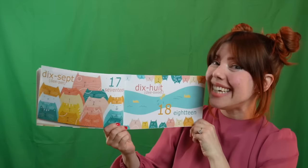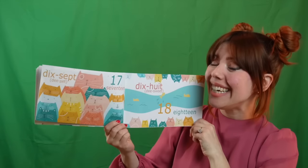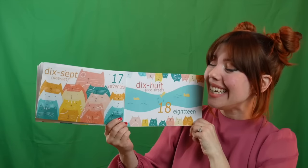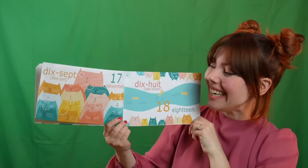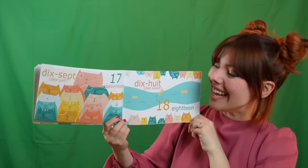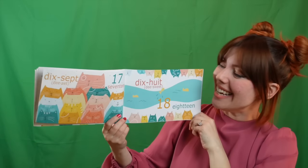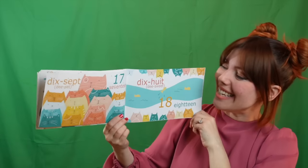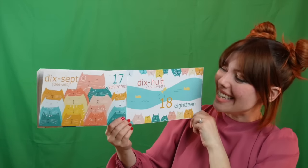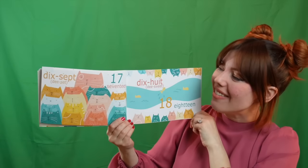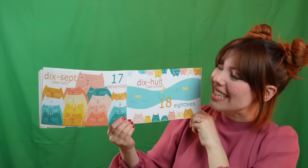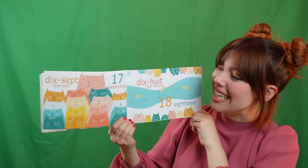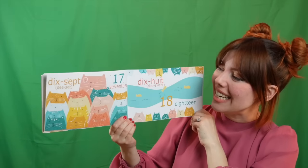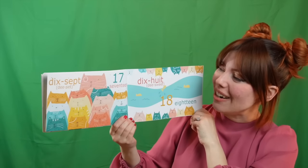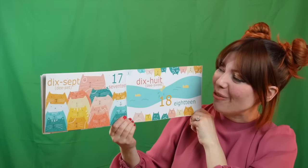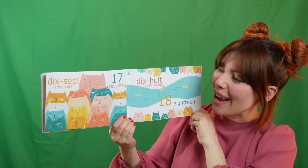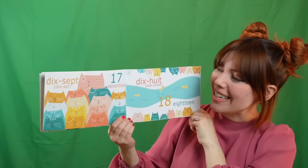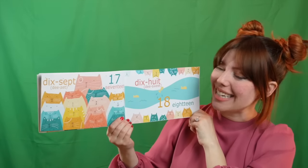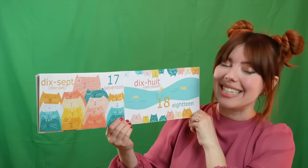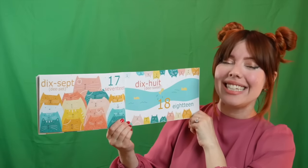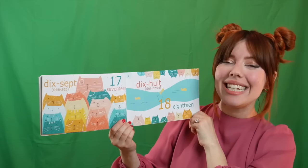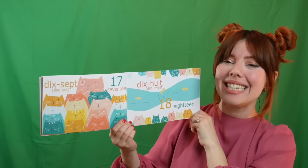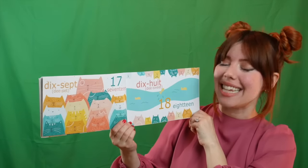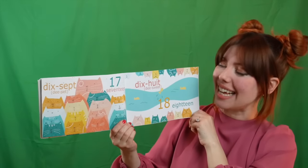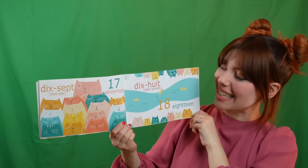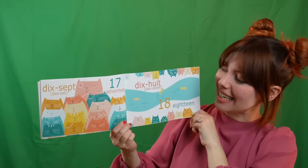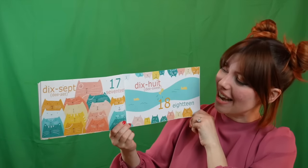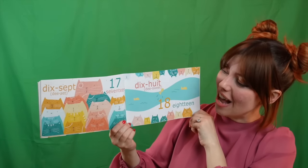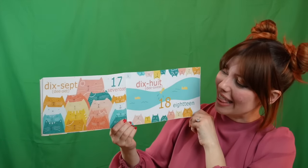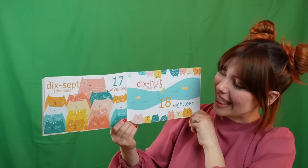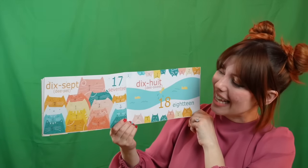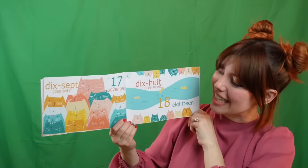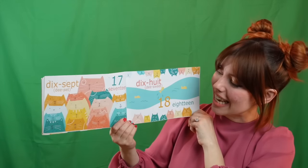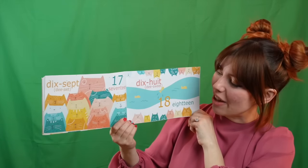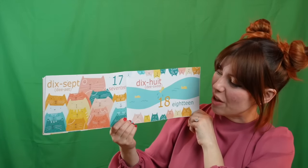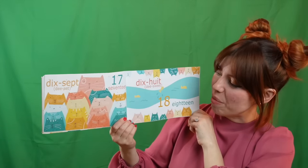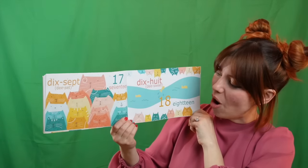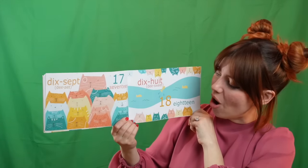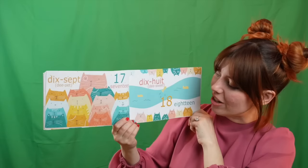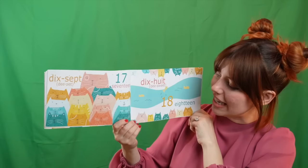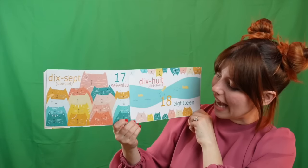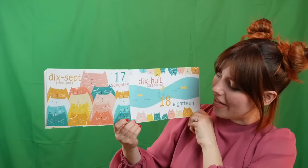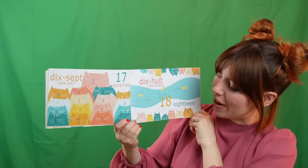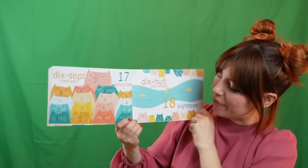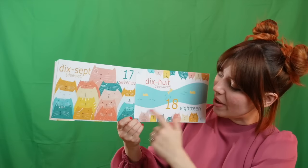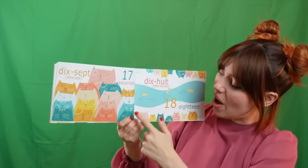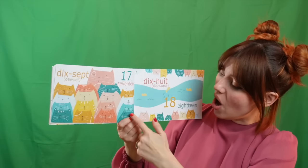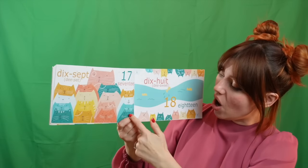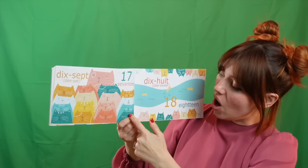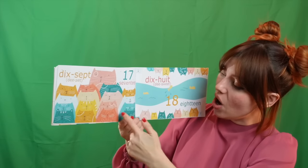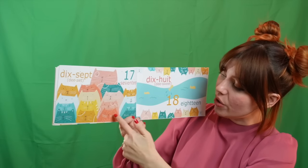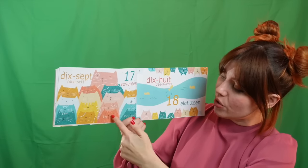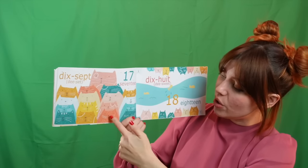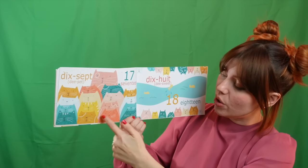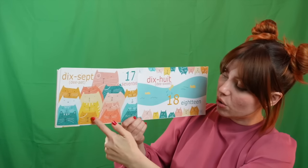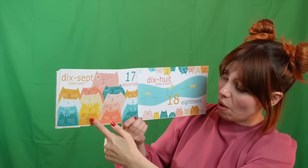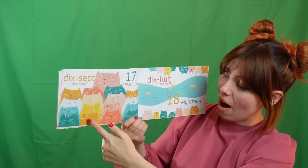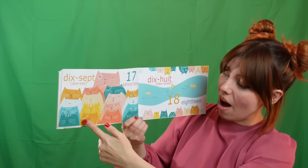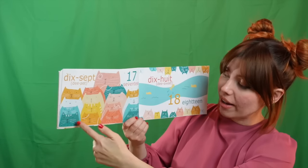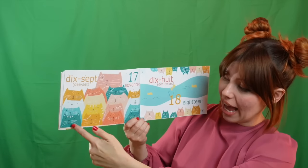17. 17 in French is 17. Let's count them all together. 1, 2, 3,